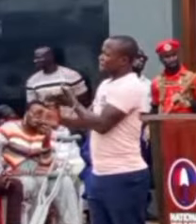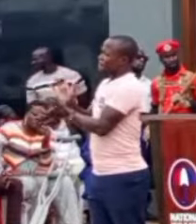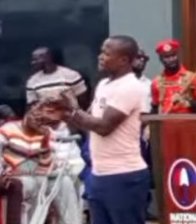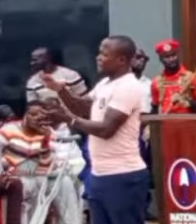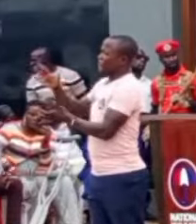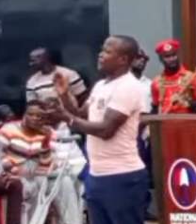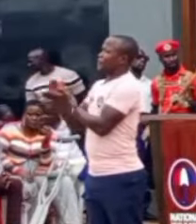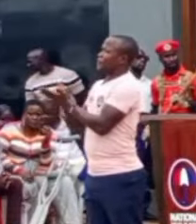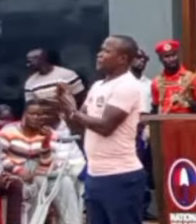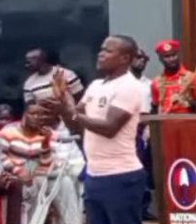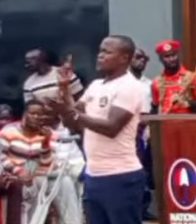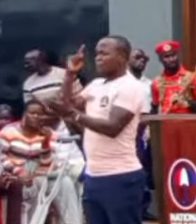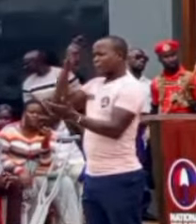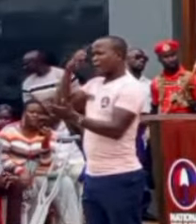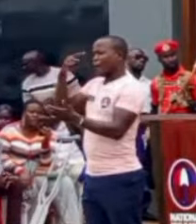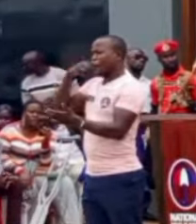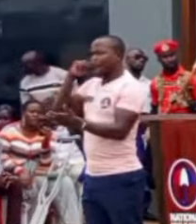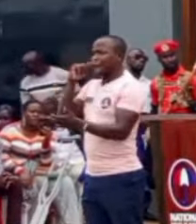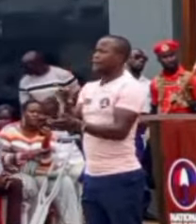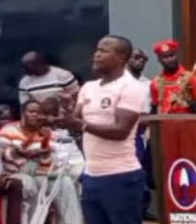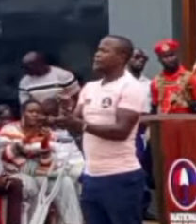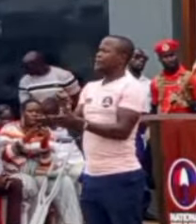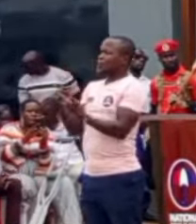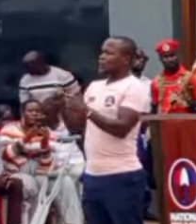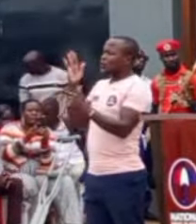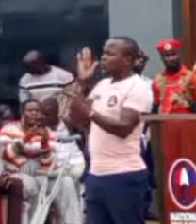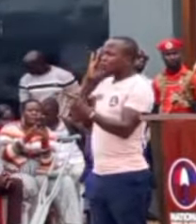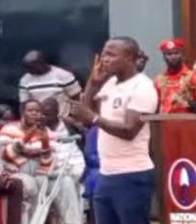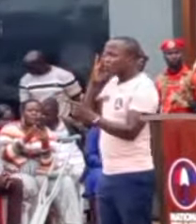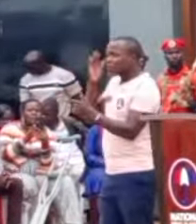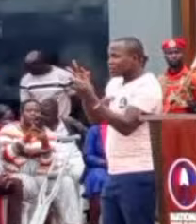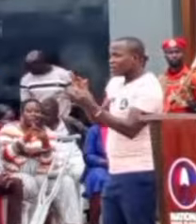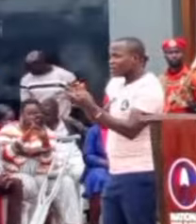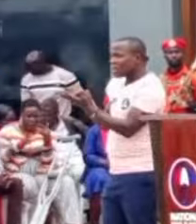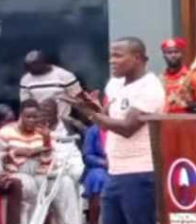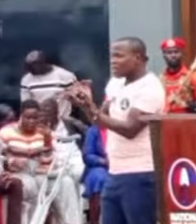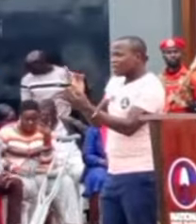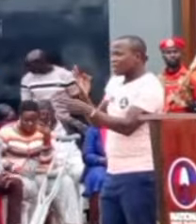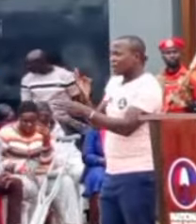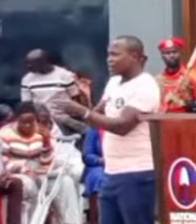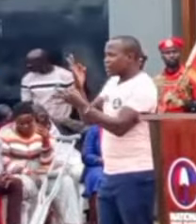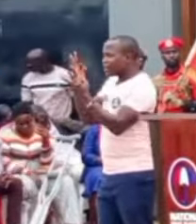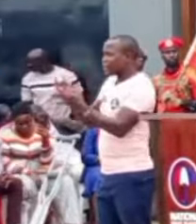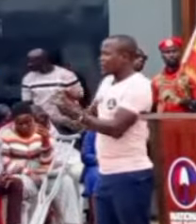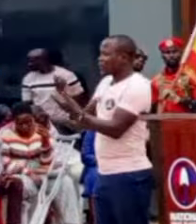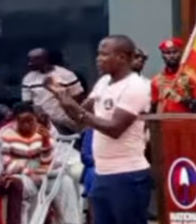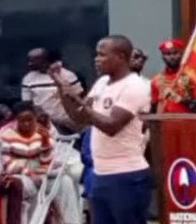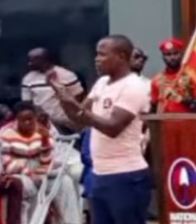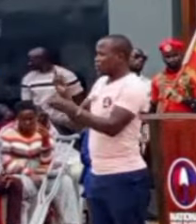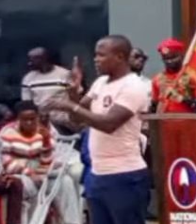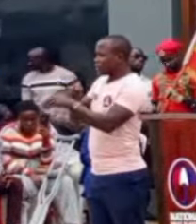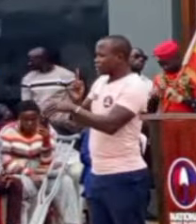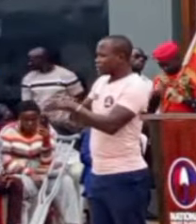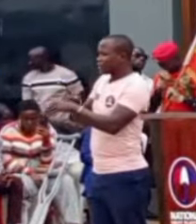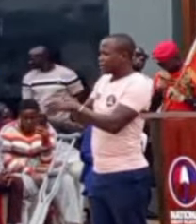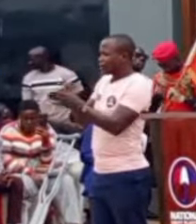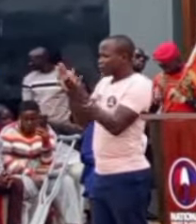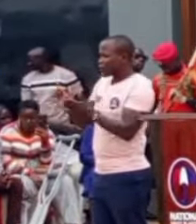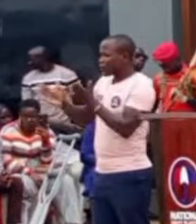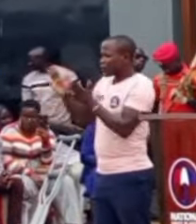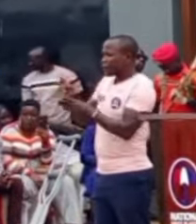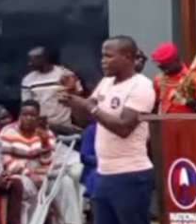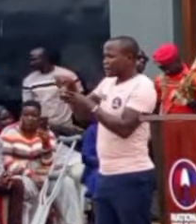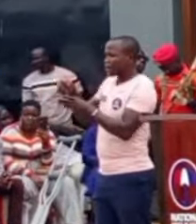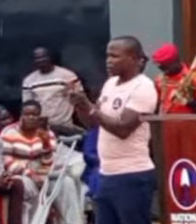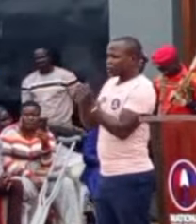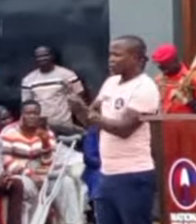Museveni. So tumanyi nti kino tekituli wala. Buli nteekateeka gye tuteekateeka nga tugiteekerateekera